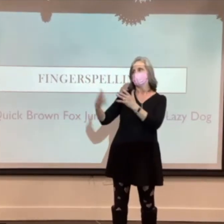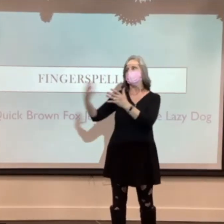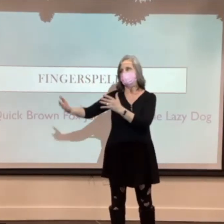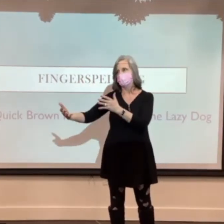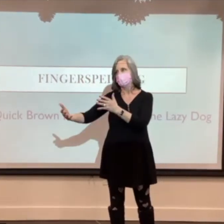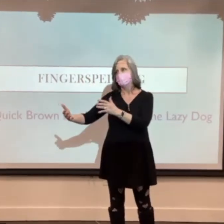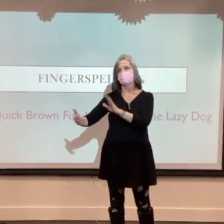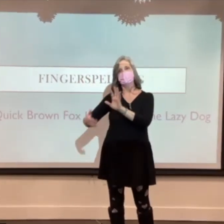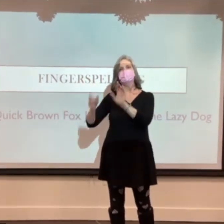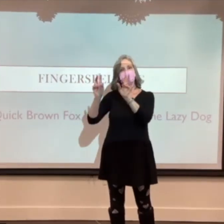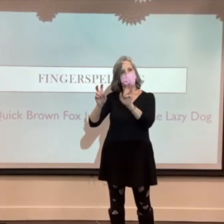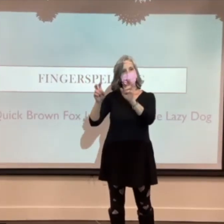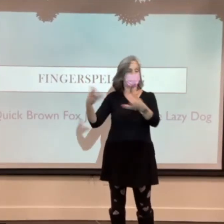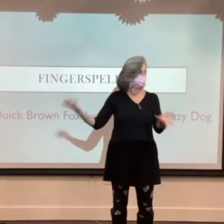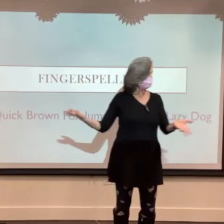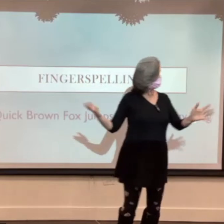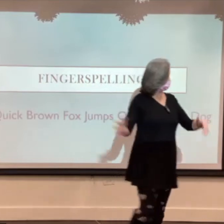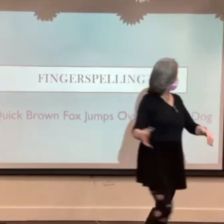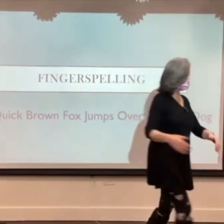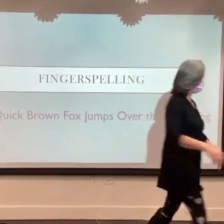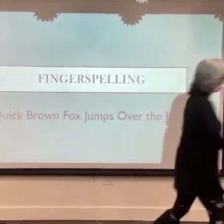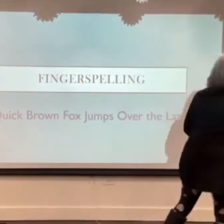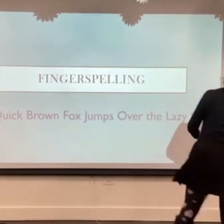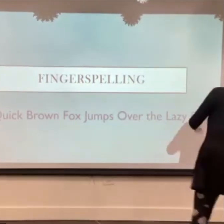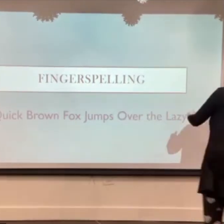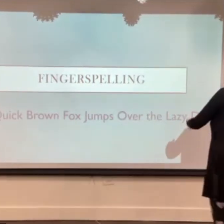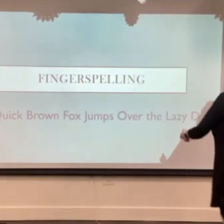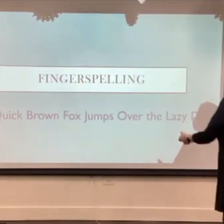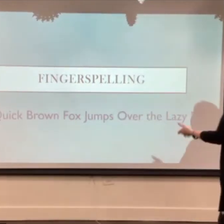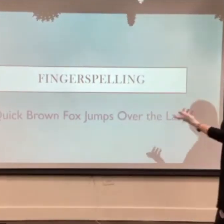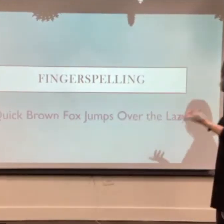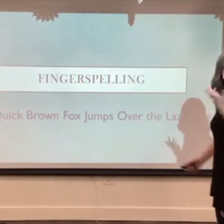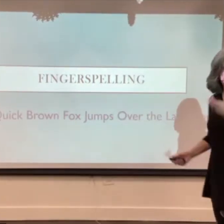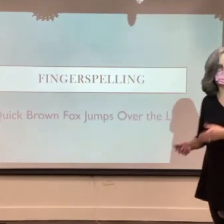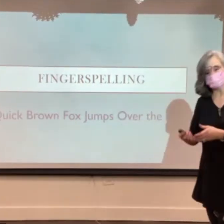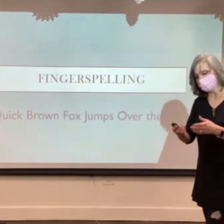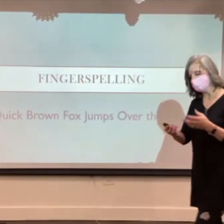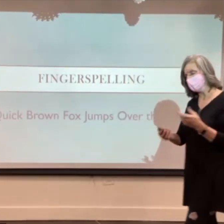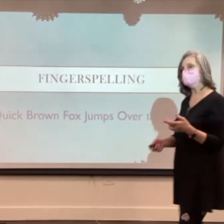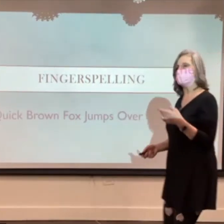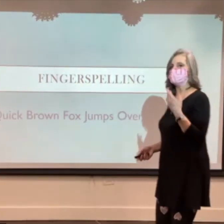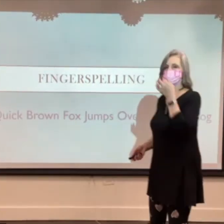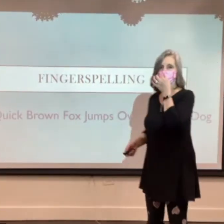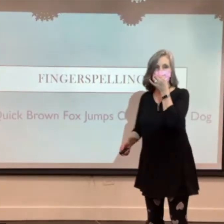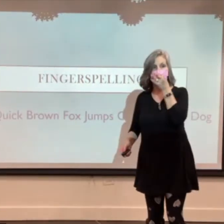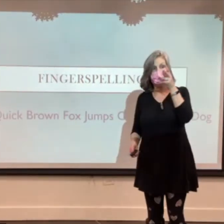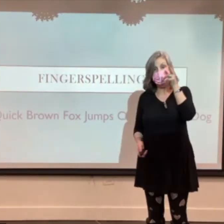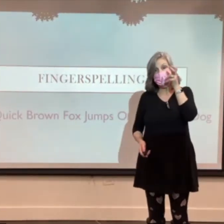following somebody, they wanted to verify it. So I was like, that's fun. But yeah, it's a fun thing to practice. Again, fingerspelling is probably the hardest thing